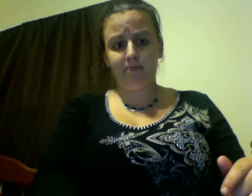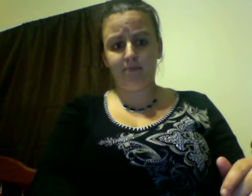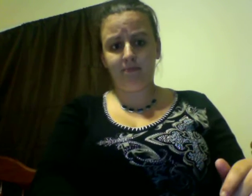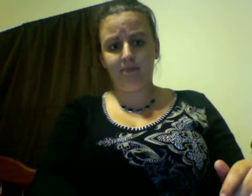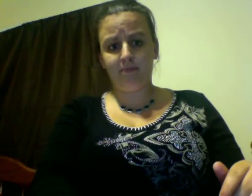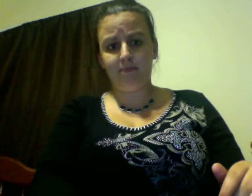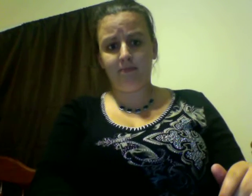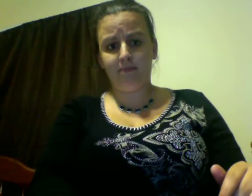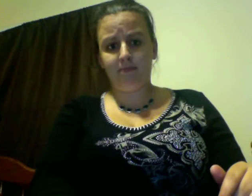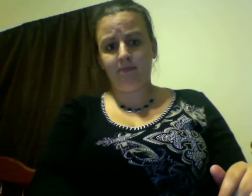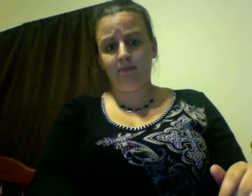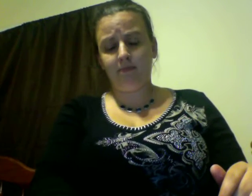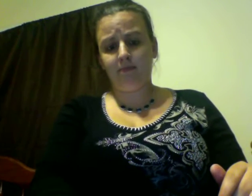Or you could take care of obligations.